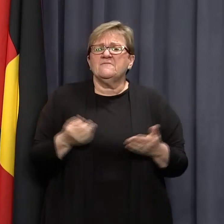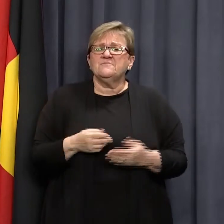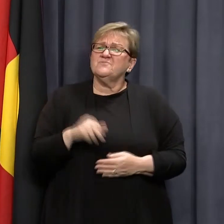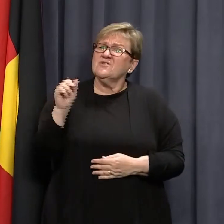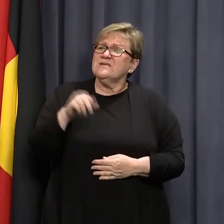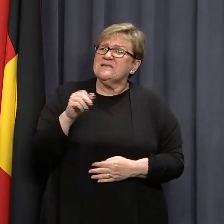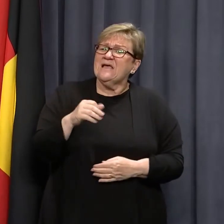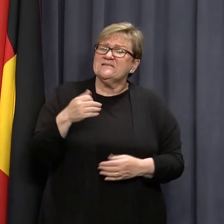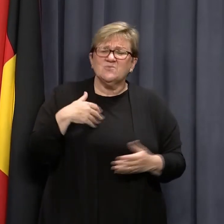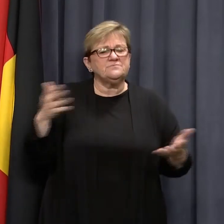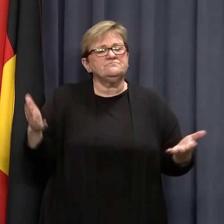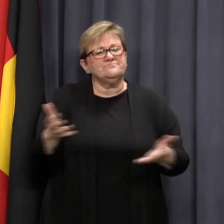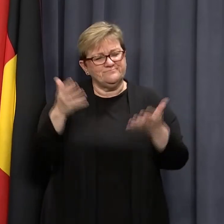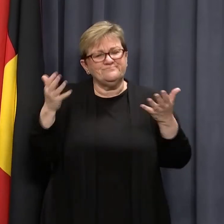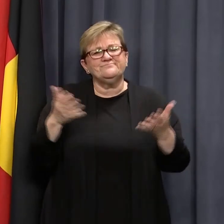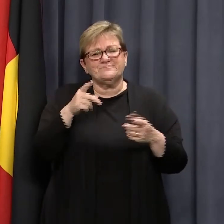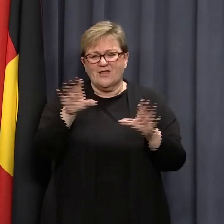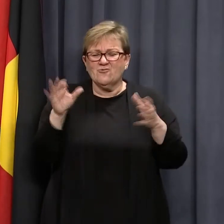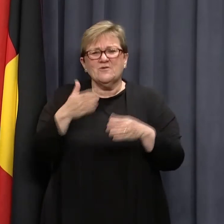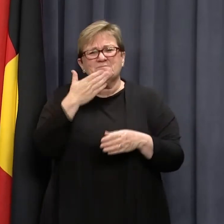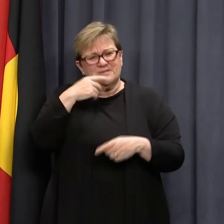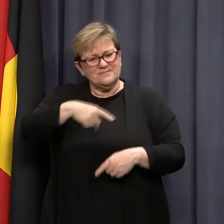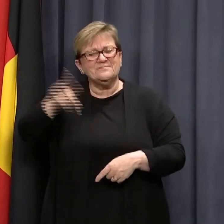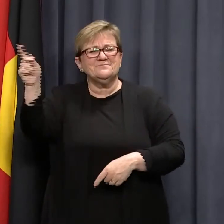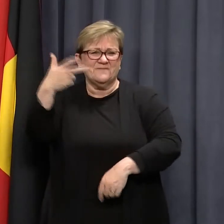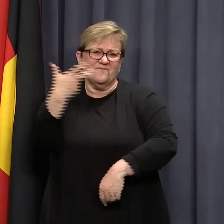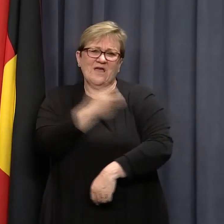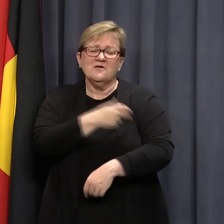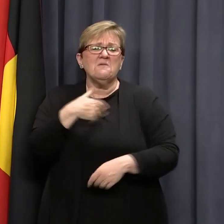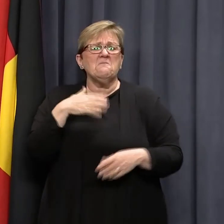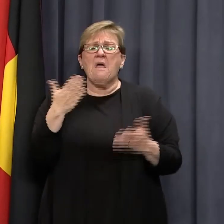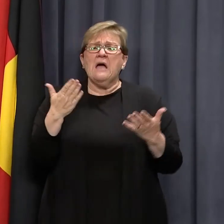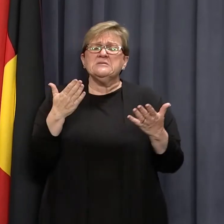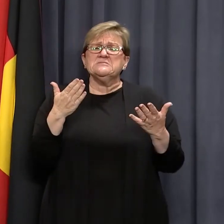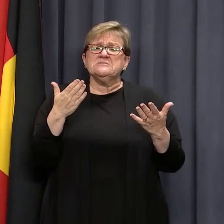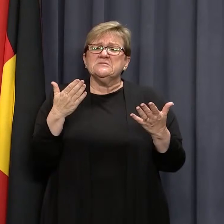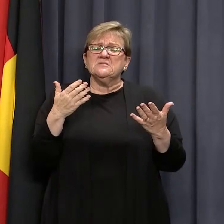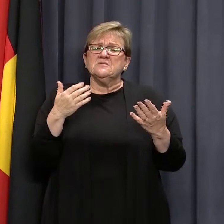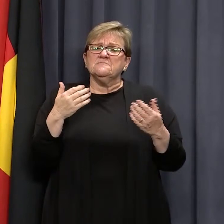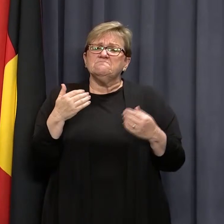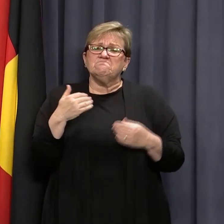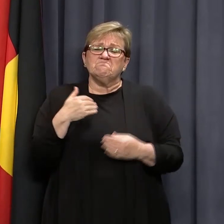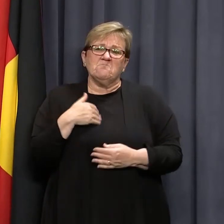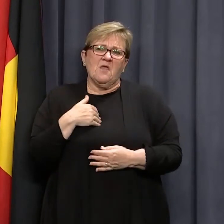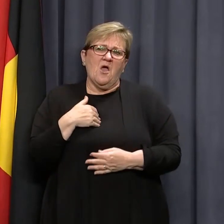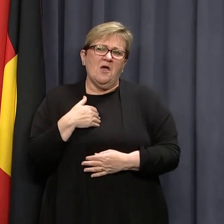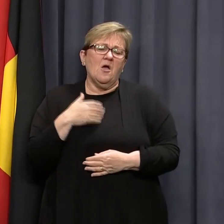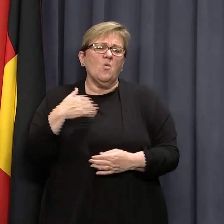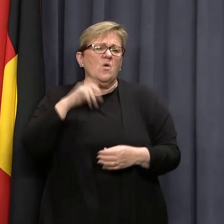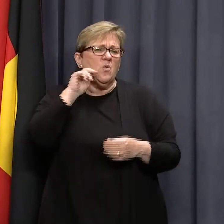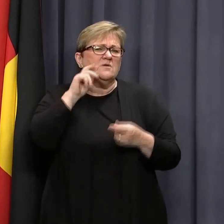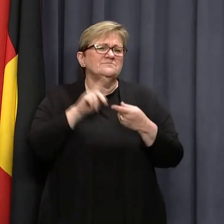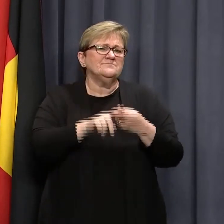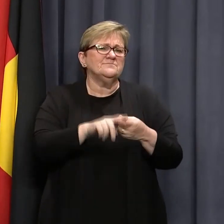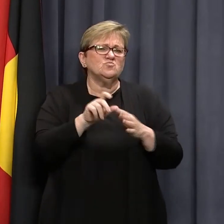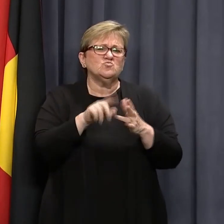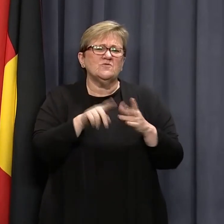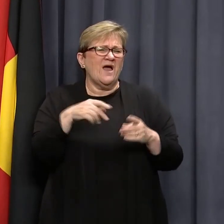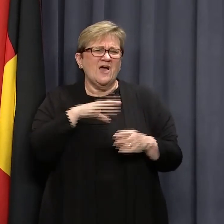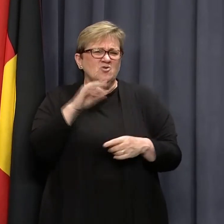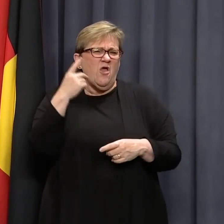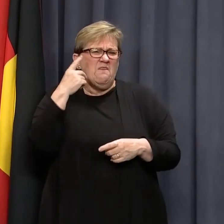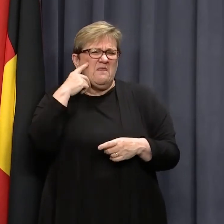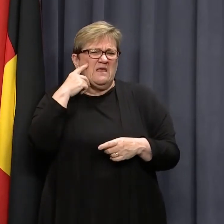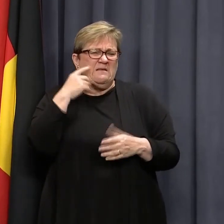we are strongly encouraging that group to get vaccinated, but we certainly and we will continue to do that, but I don't think